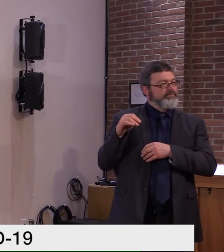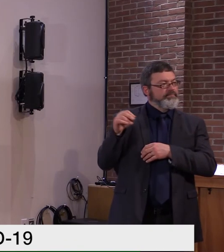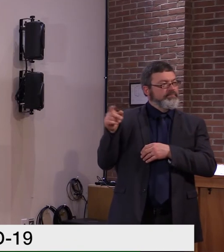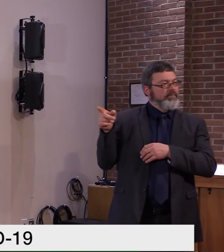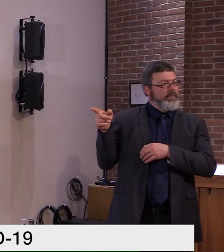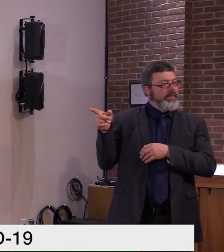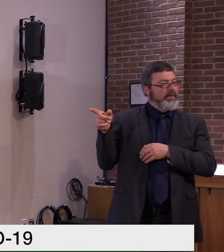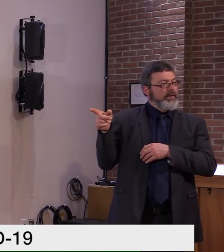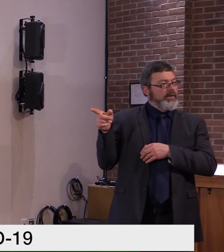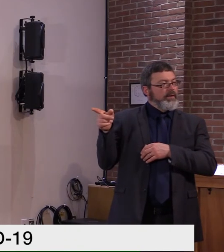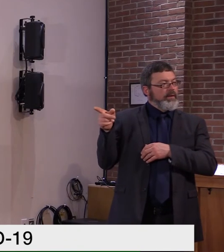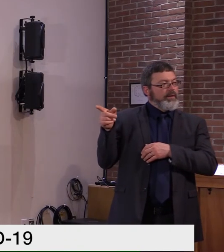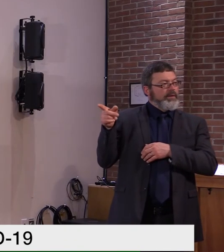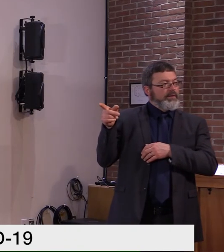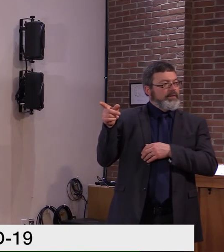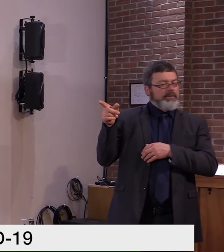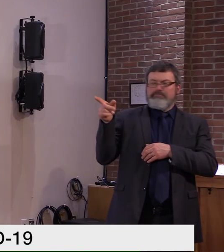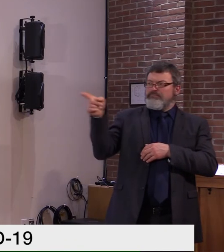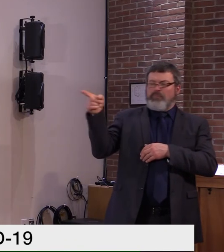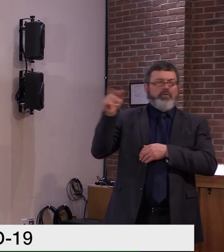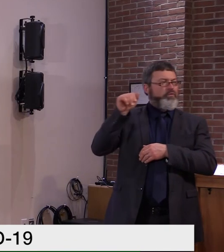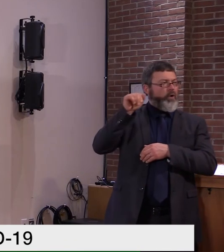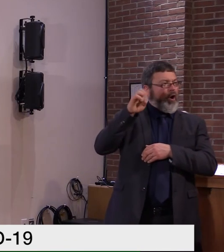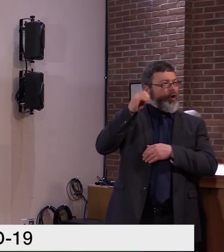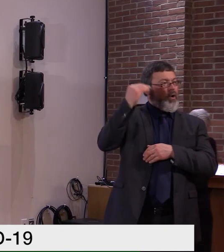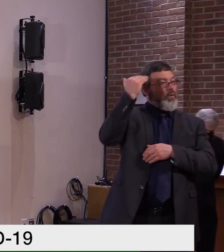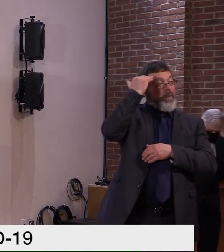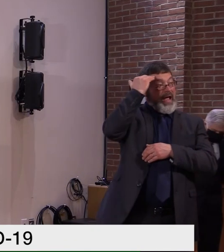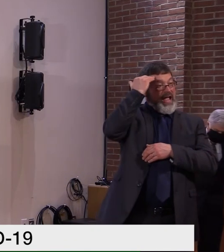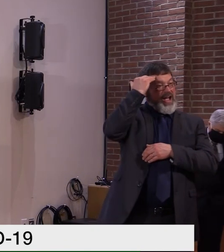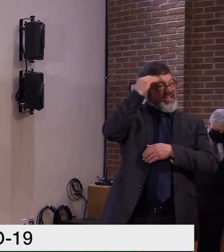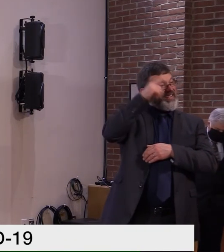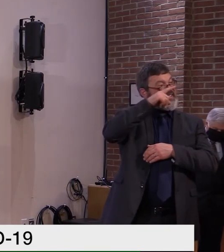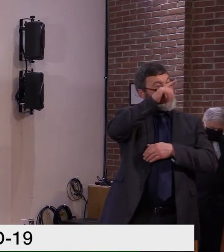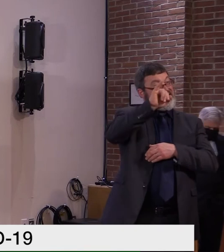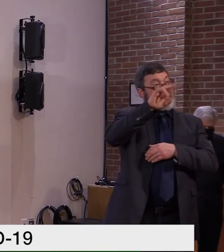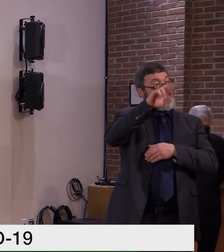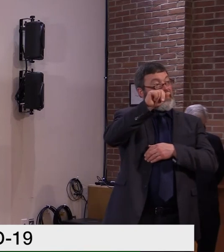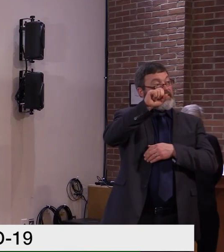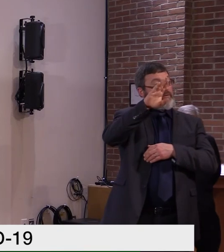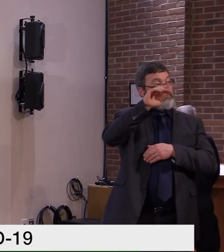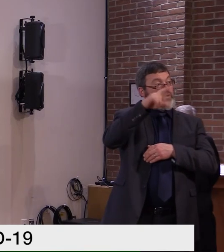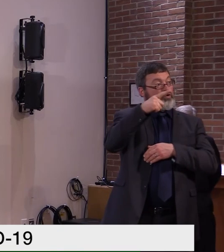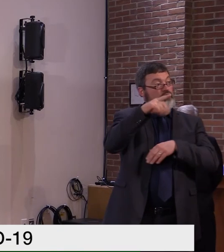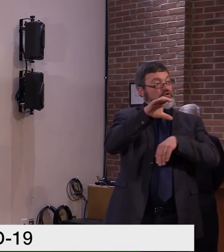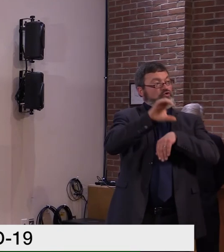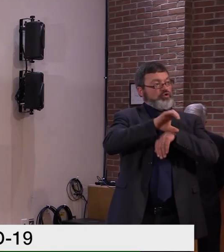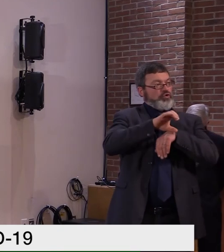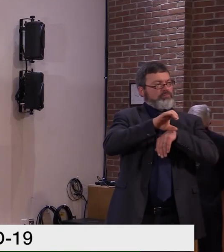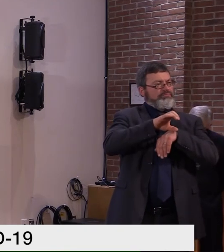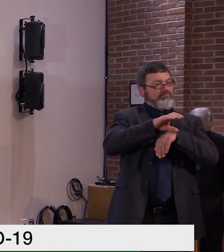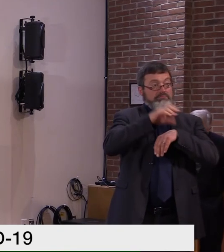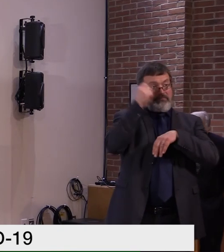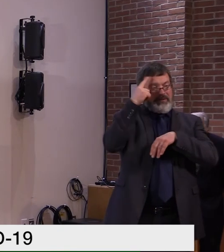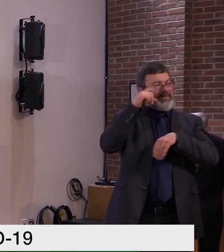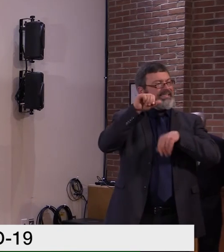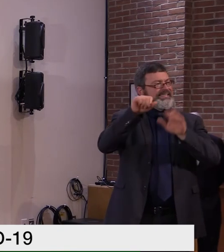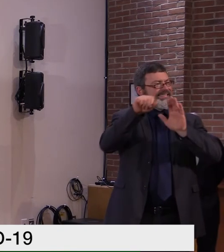the pastor's concerns about whether that alert was accurate or not. I'm wondering if you